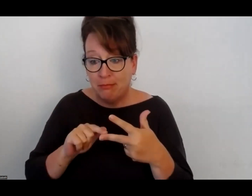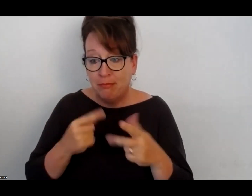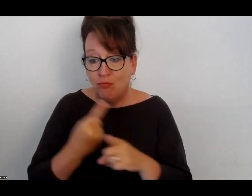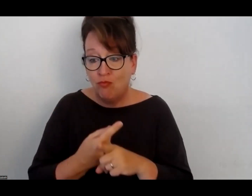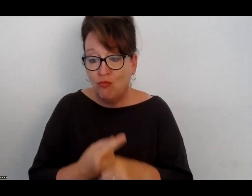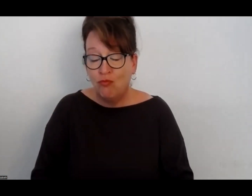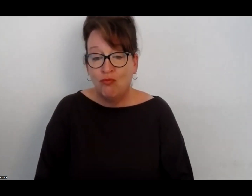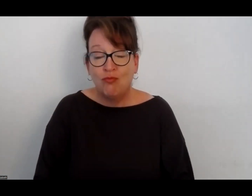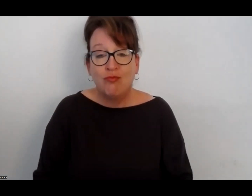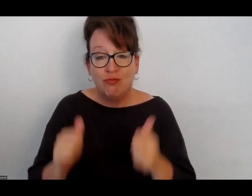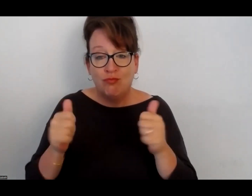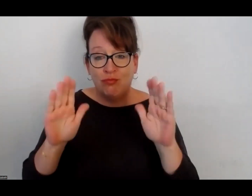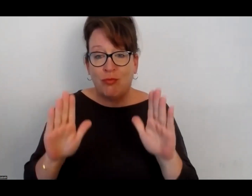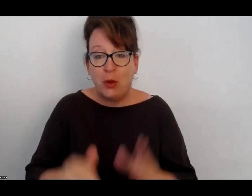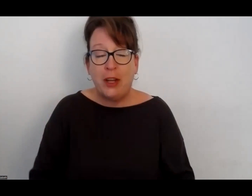Great.